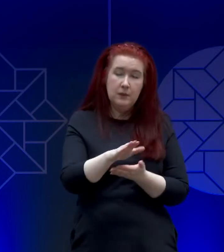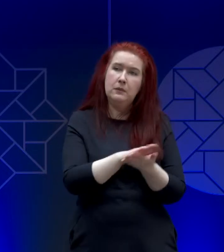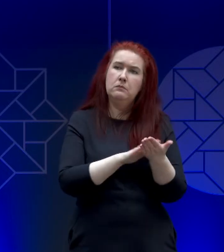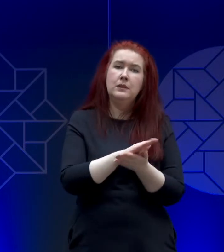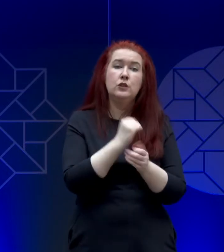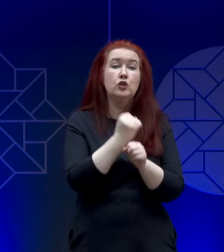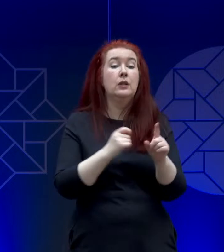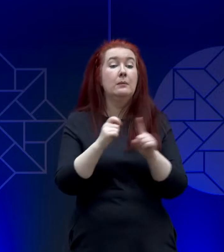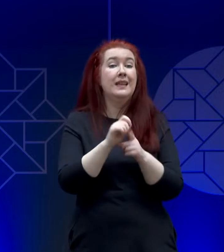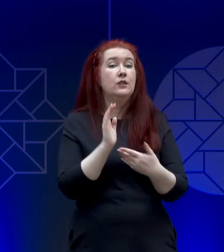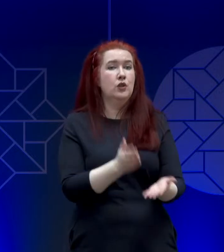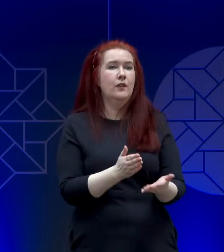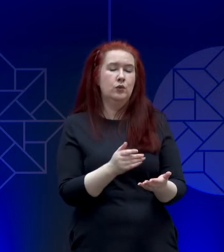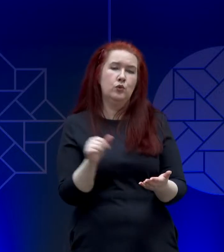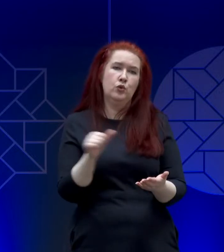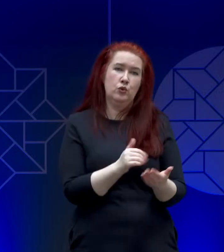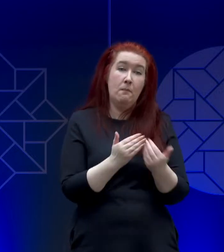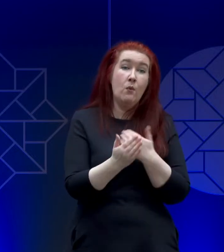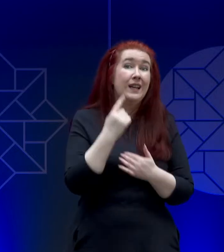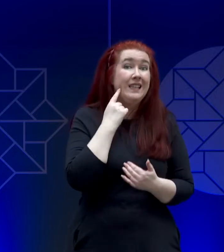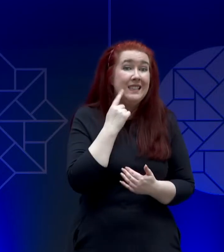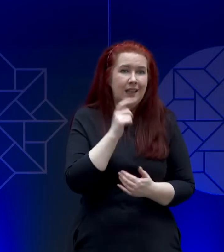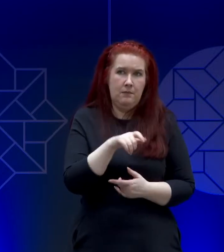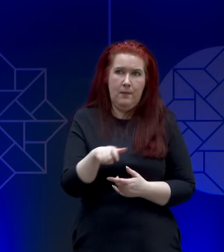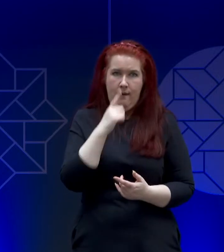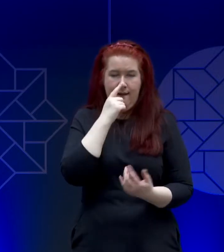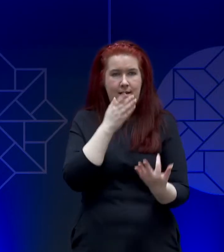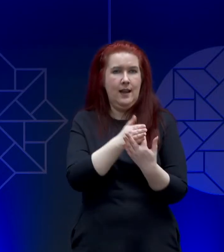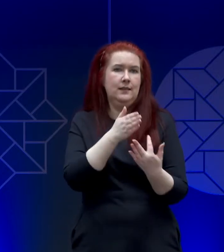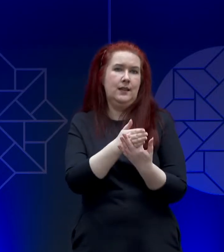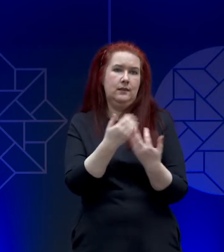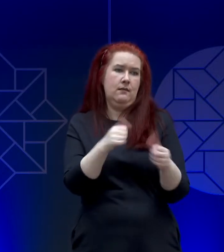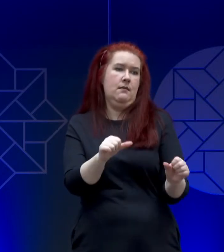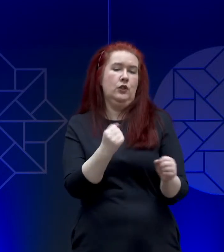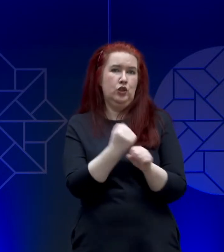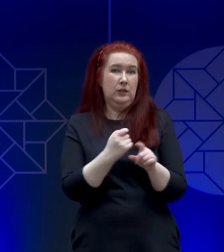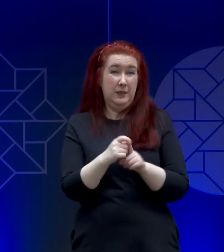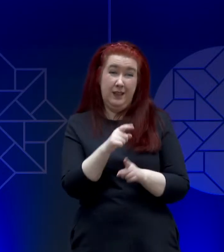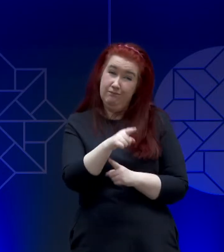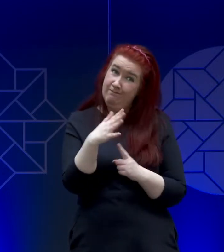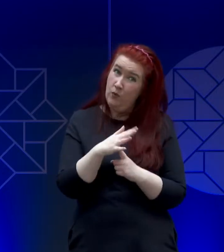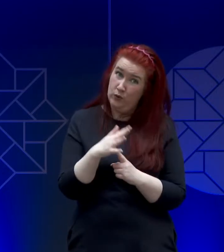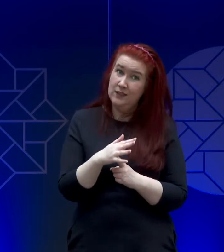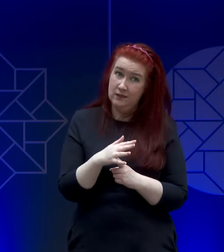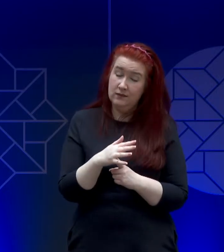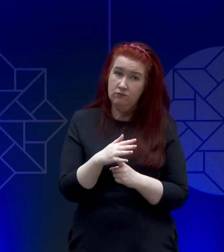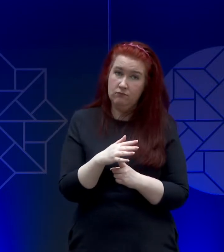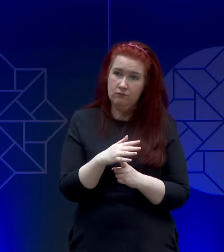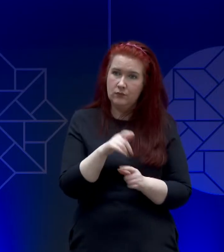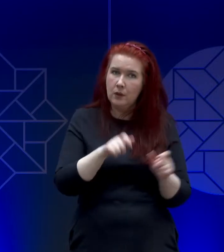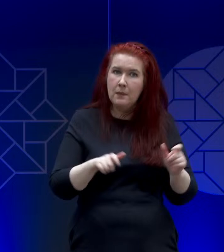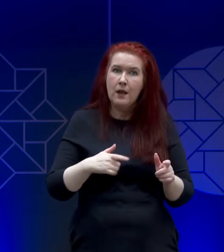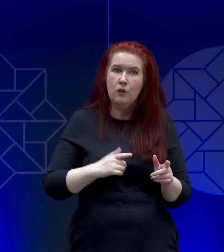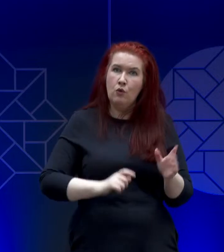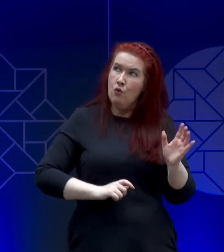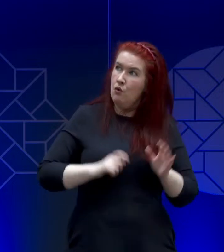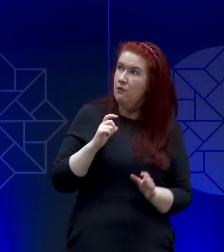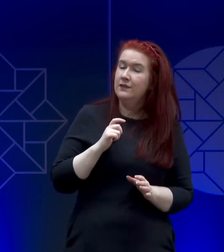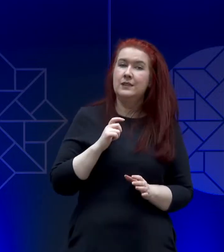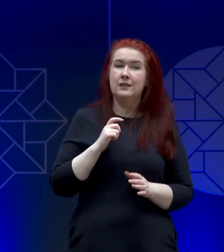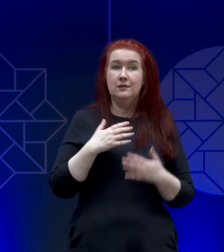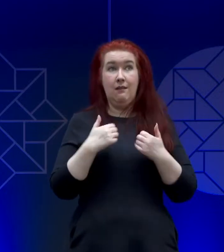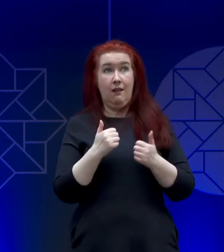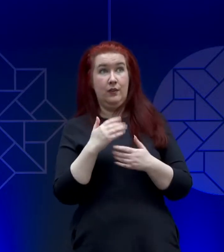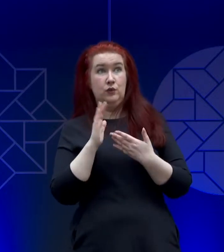GP services that are easier for people to access. That's important in terms of people's confidence in the health